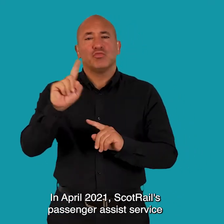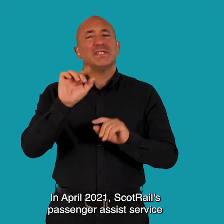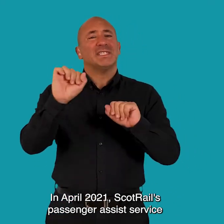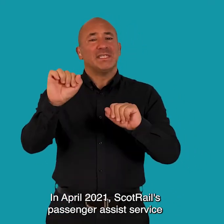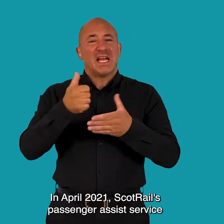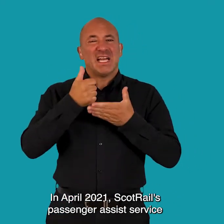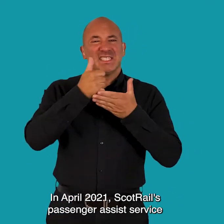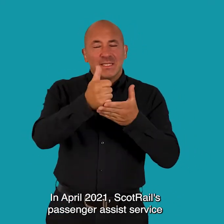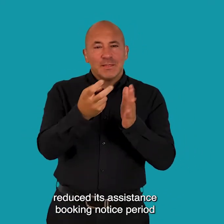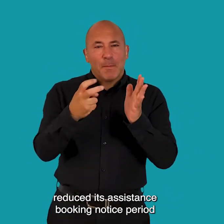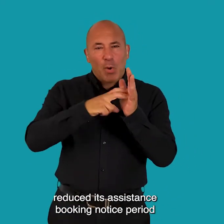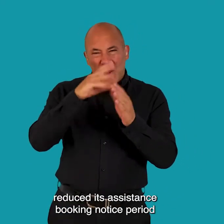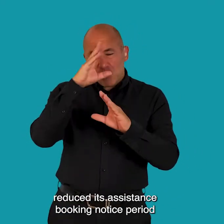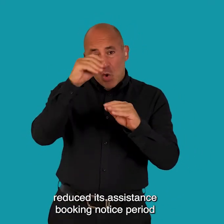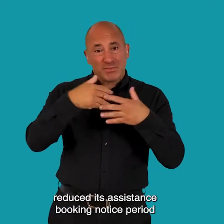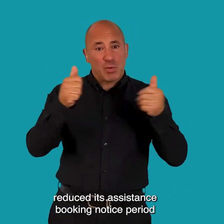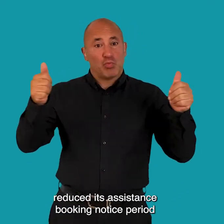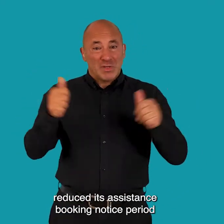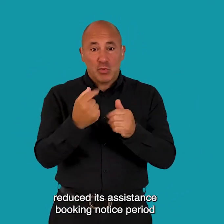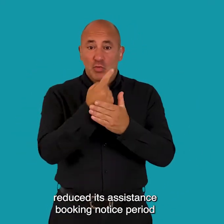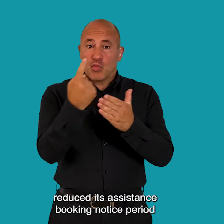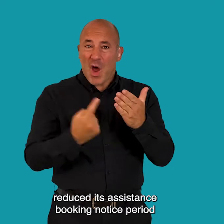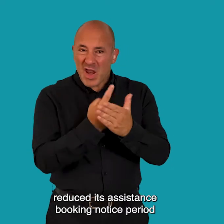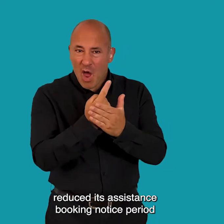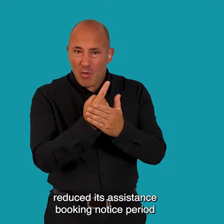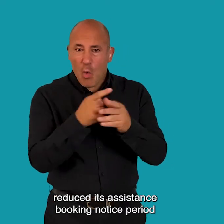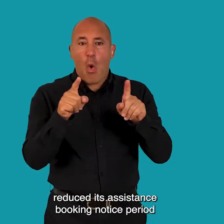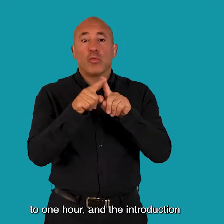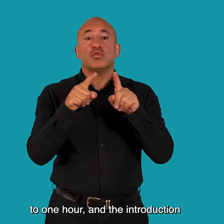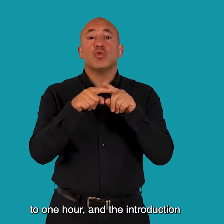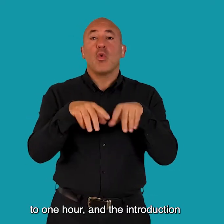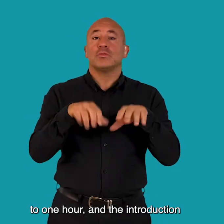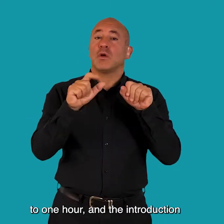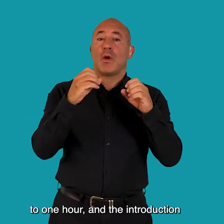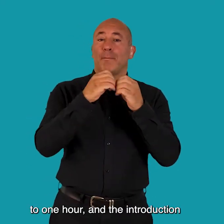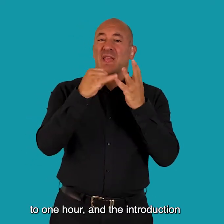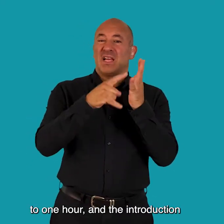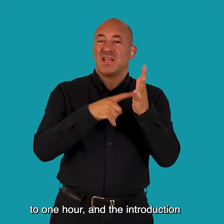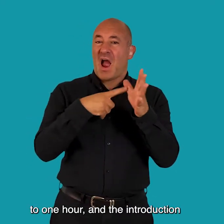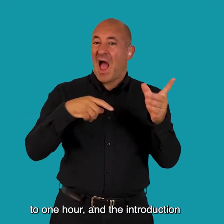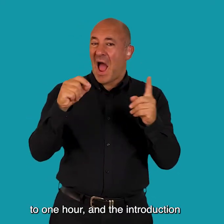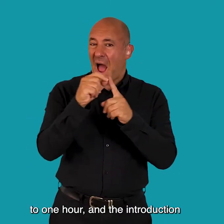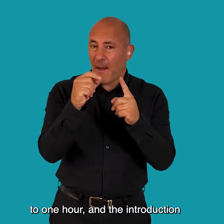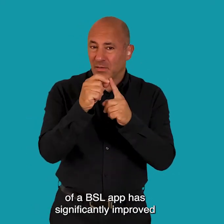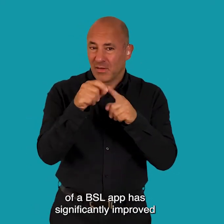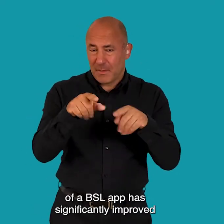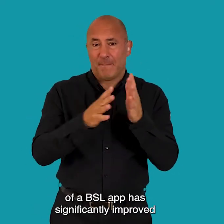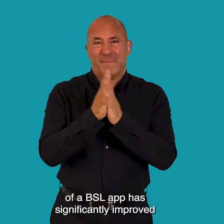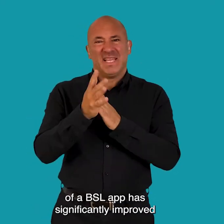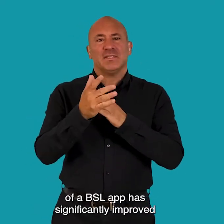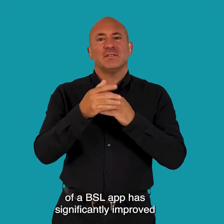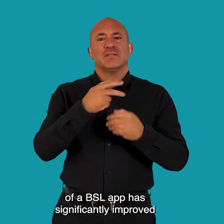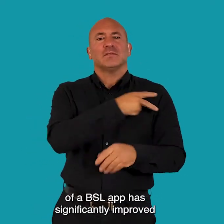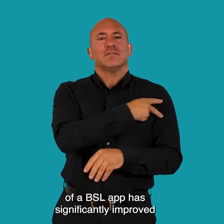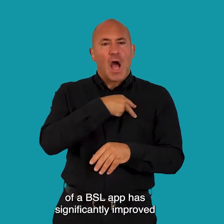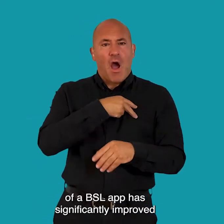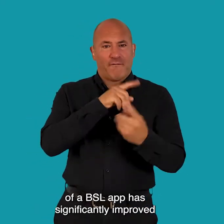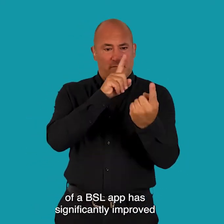assist service reduced its assistance booking notice period to 1 hour, and the introduction of a BSL app has